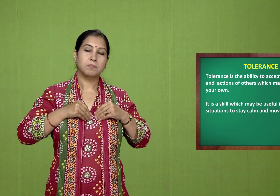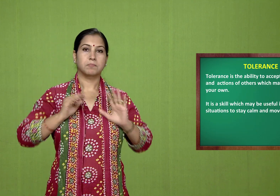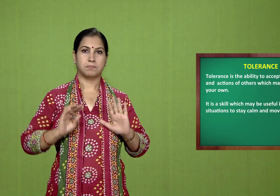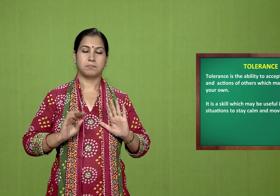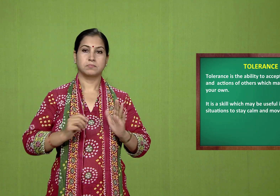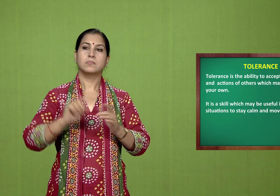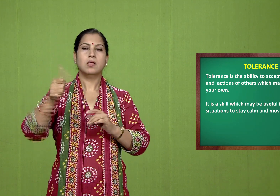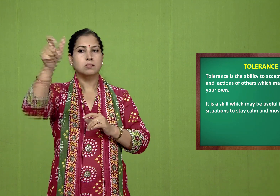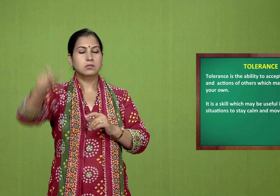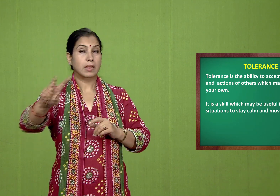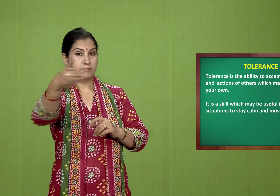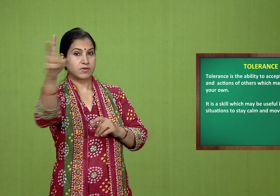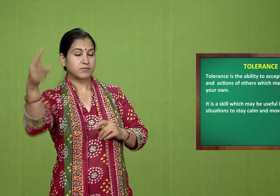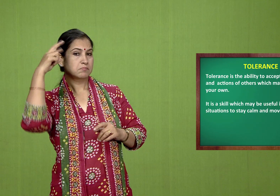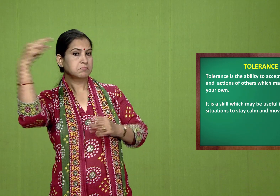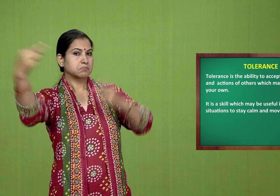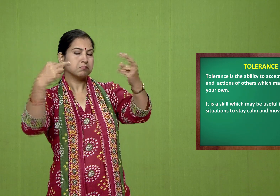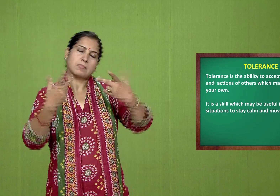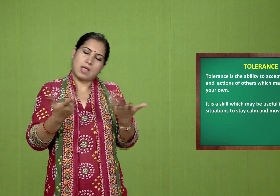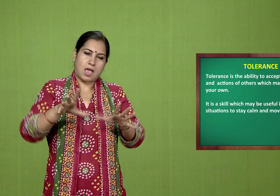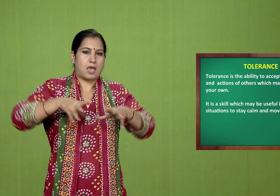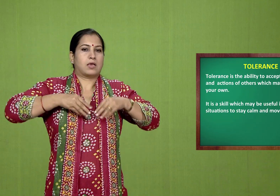practices different from your own.